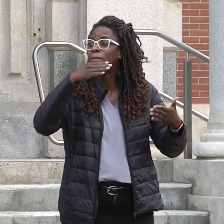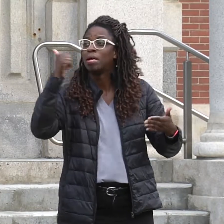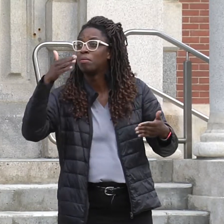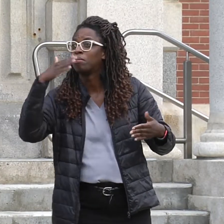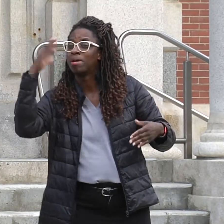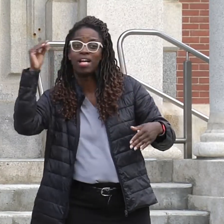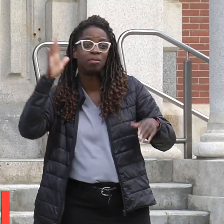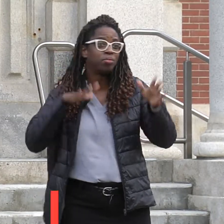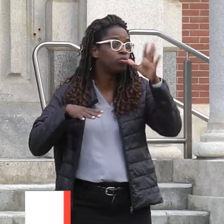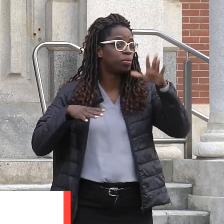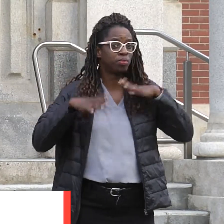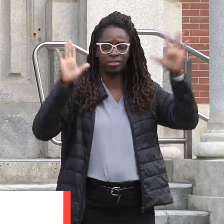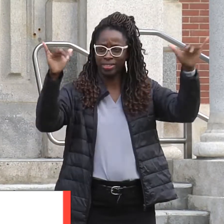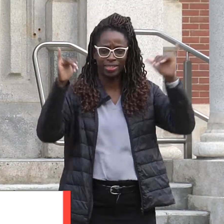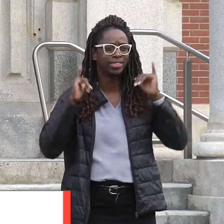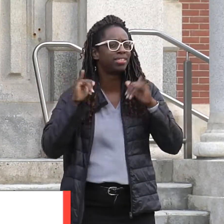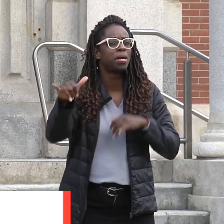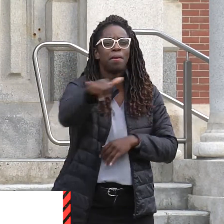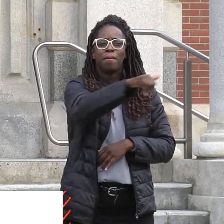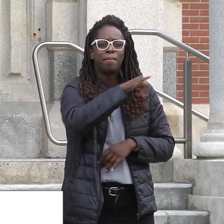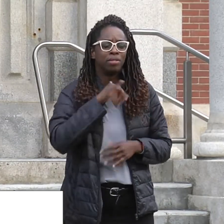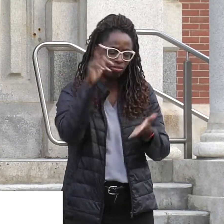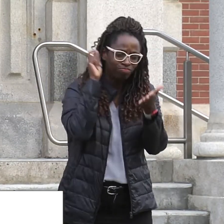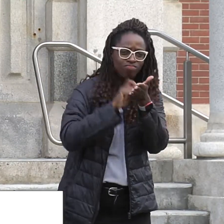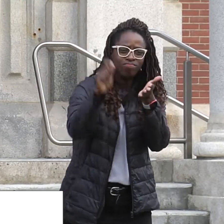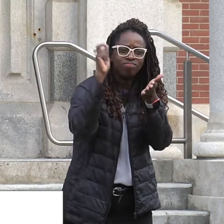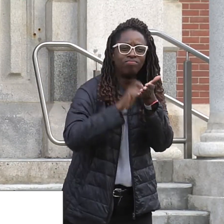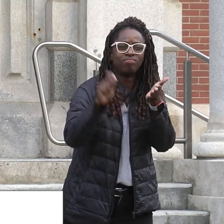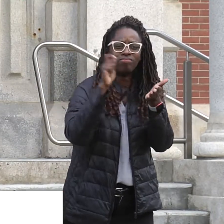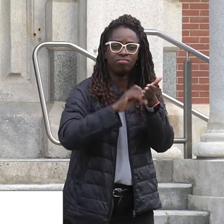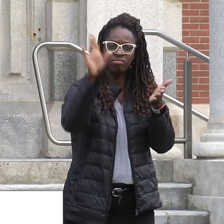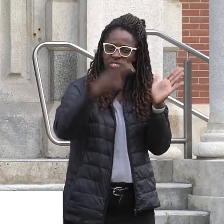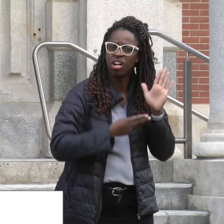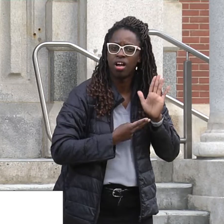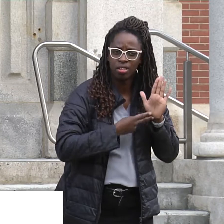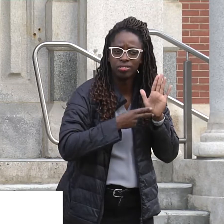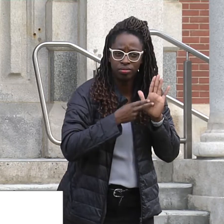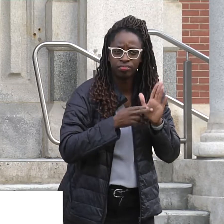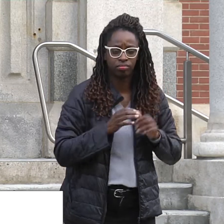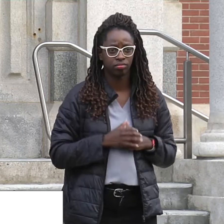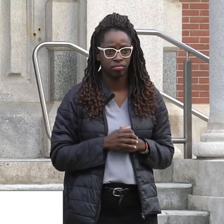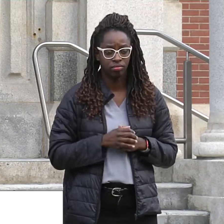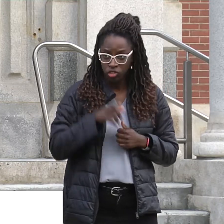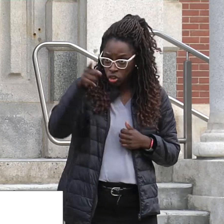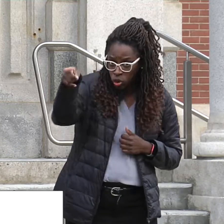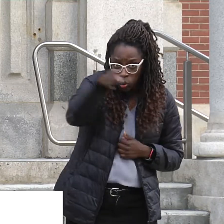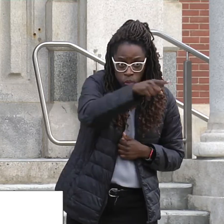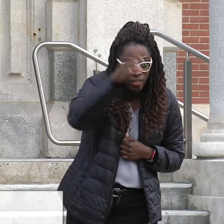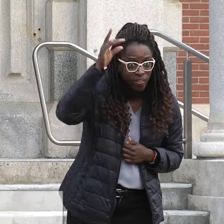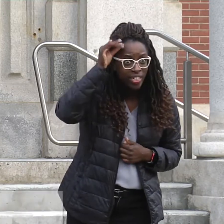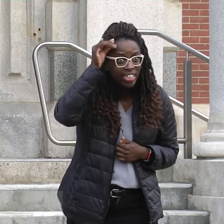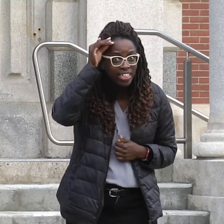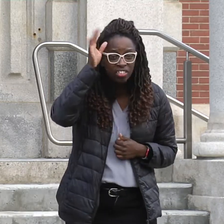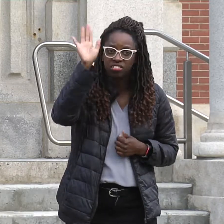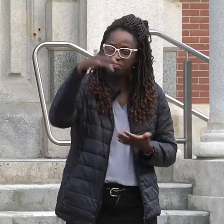write with honest ink, I give others permission to say what they shudder to think. The words I mend